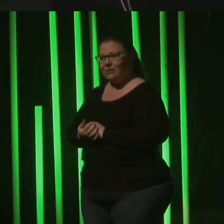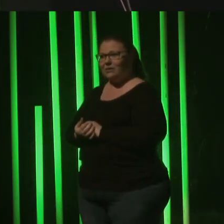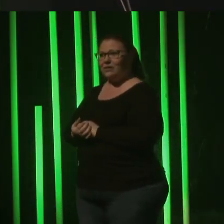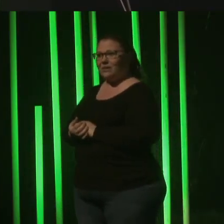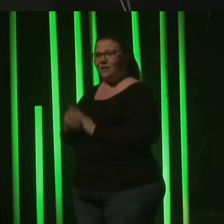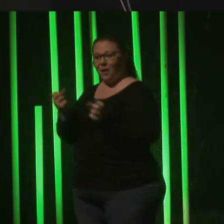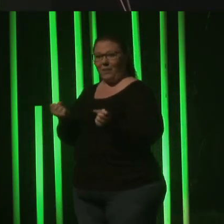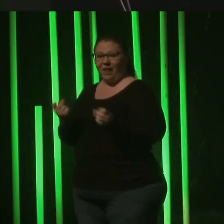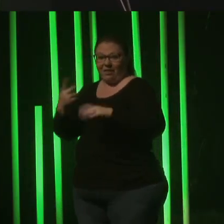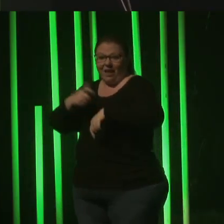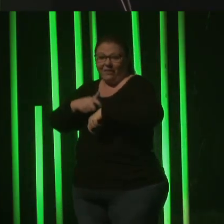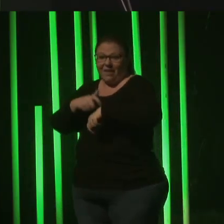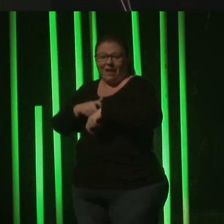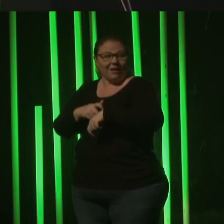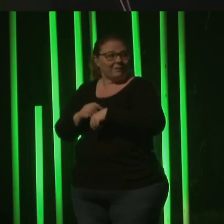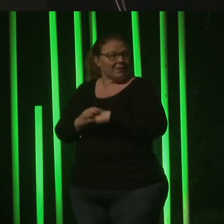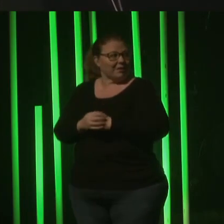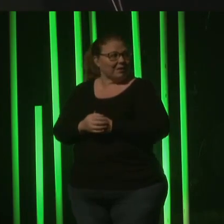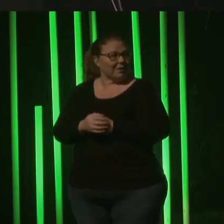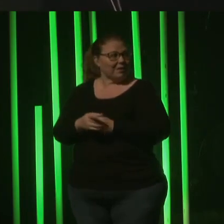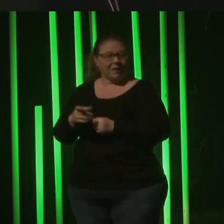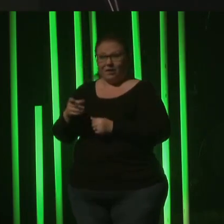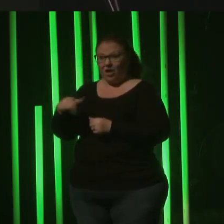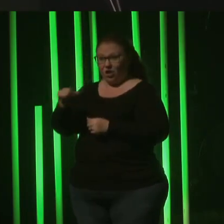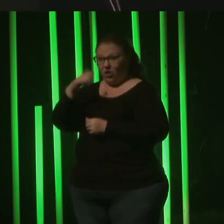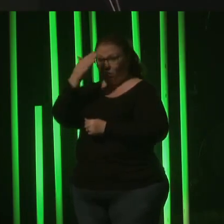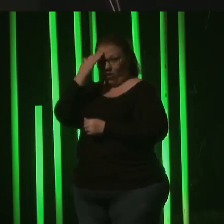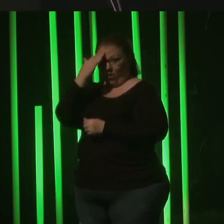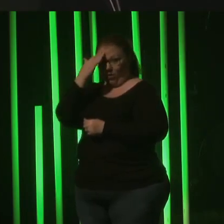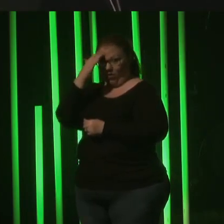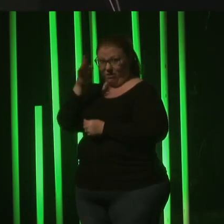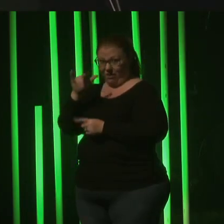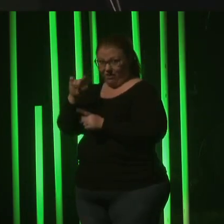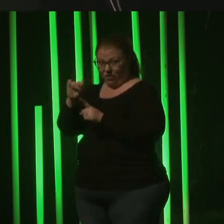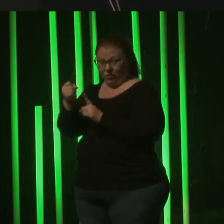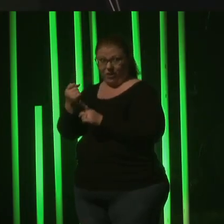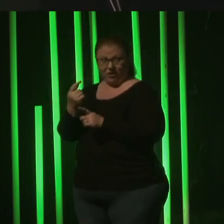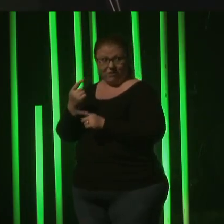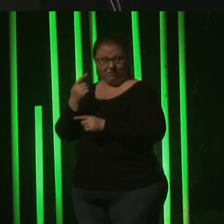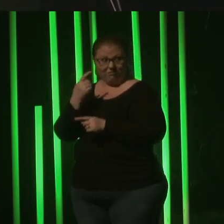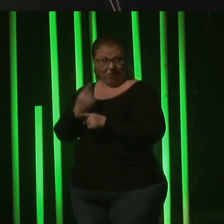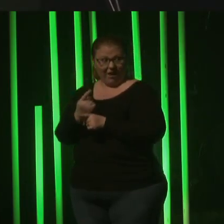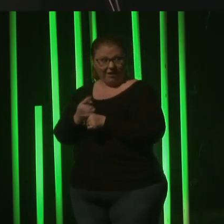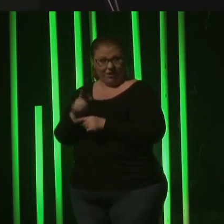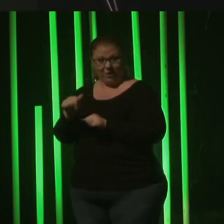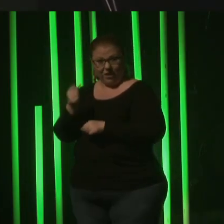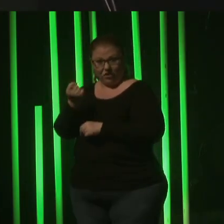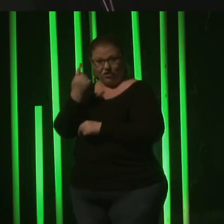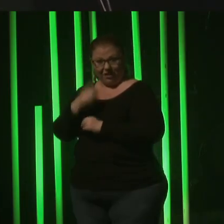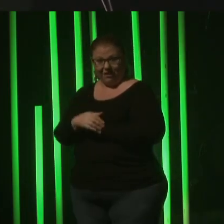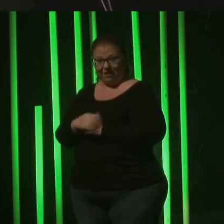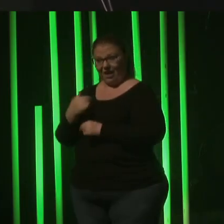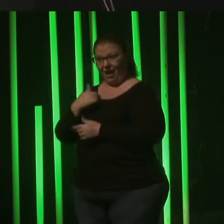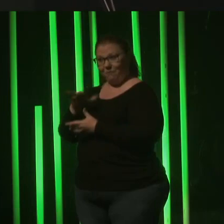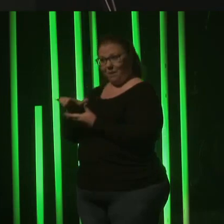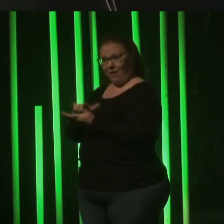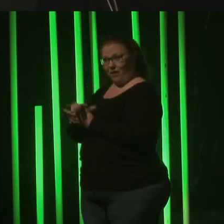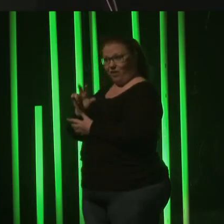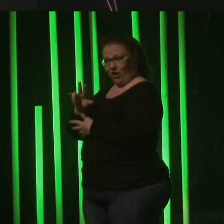but a lot of times, you know what he's talking about, right? I know I've been married for 36